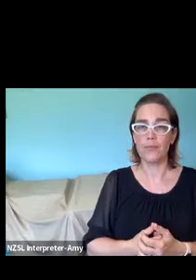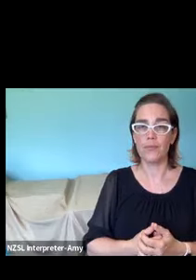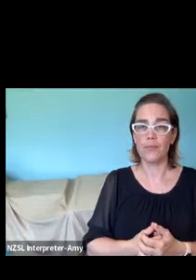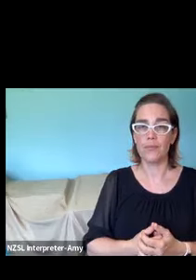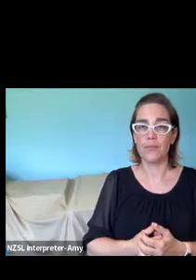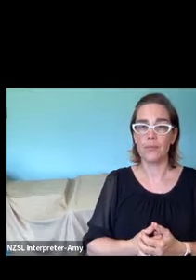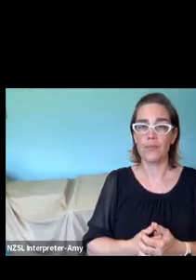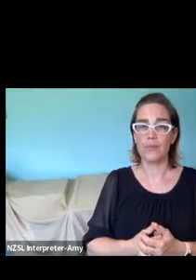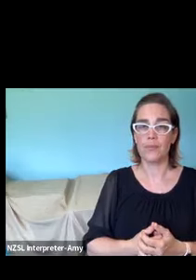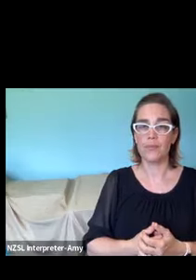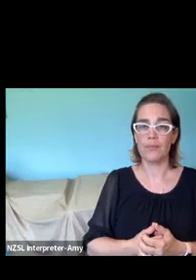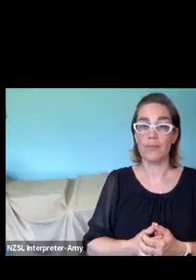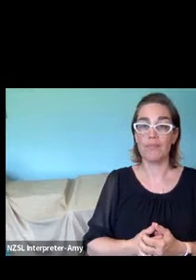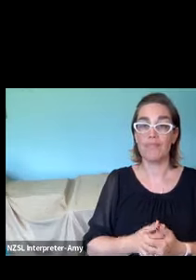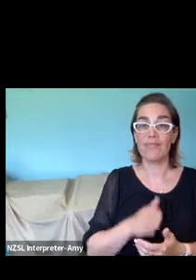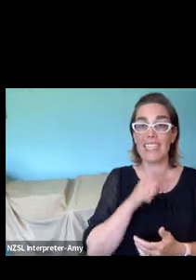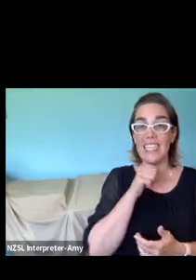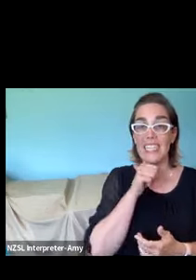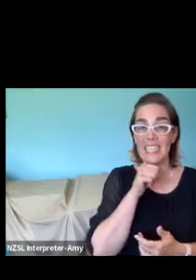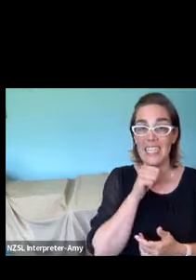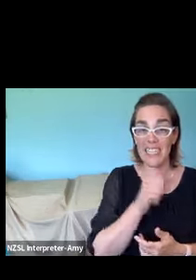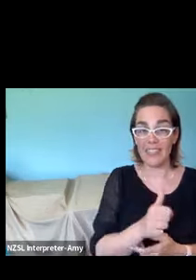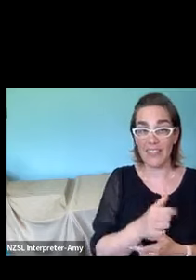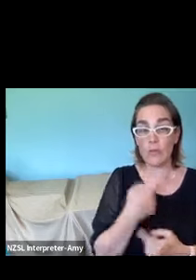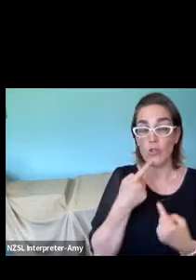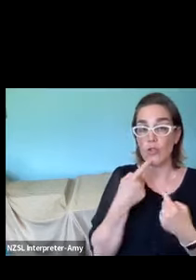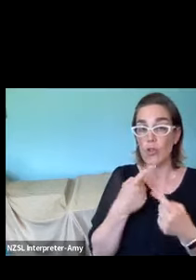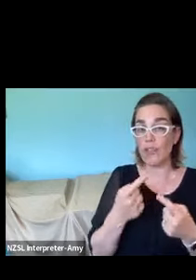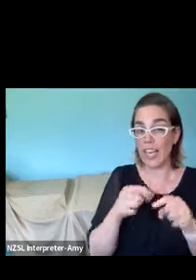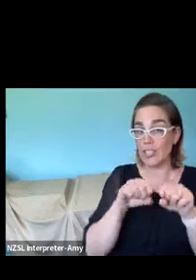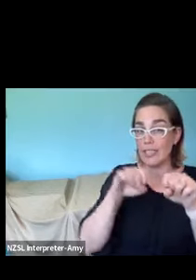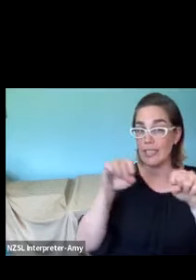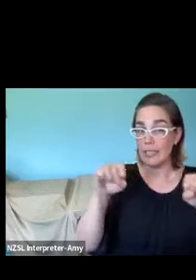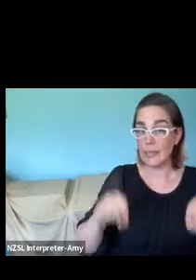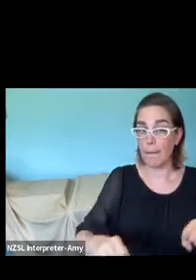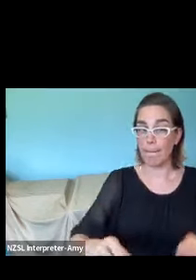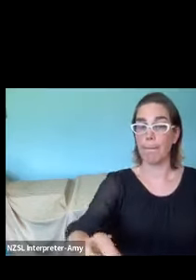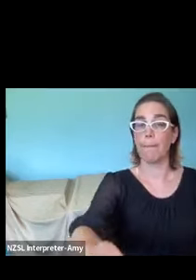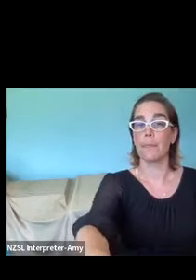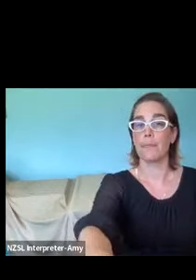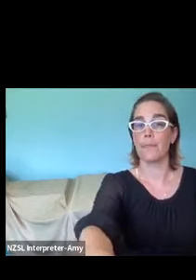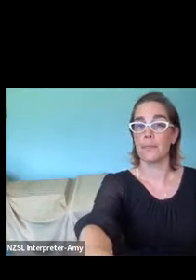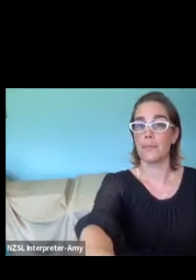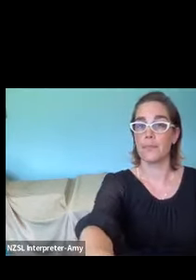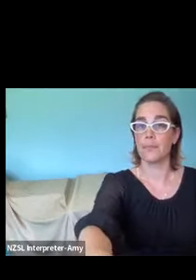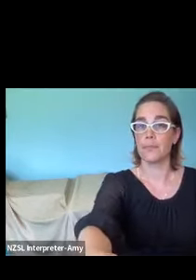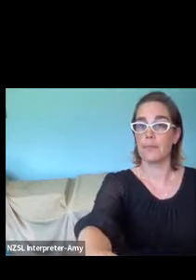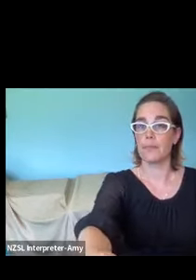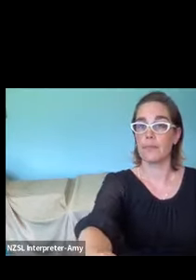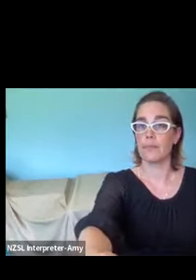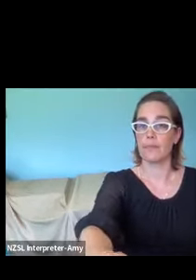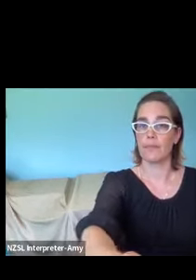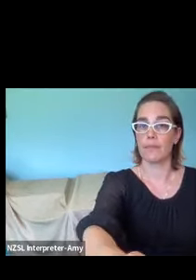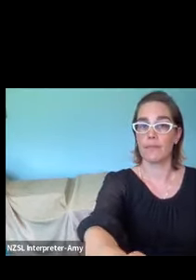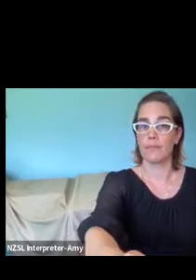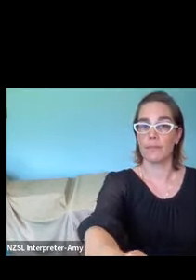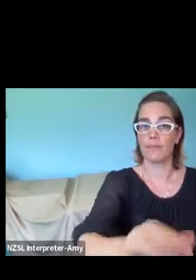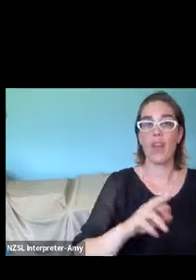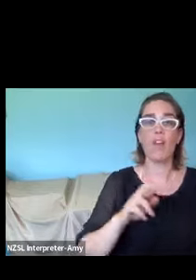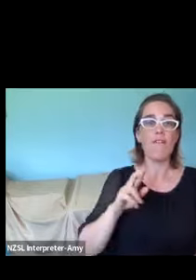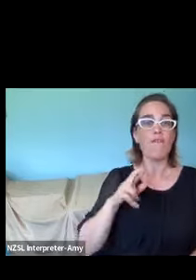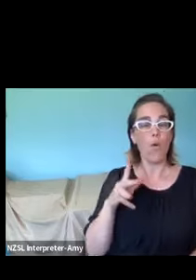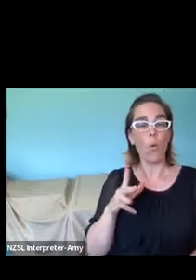if there was a notification system for the previous examples, I would have been